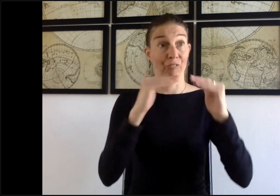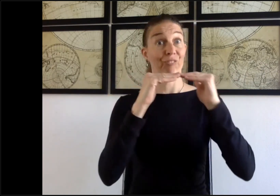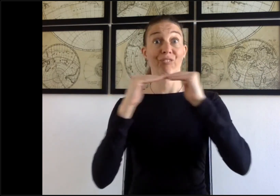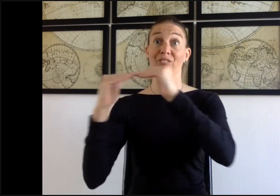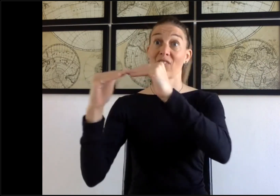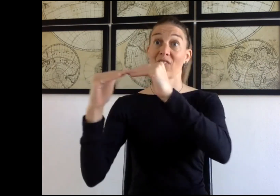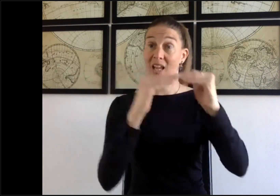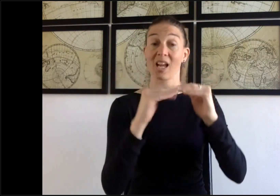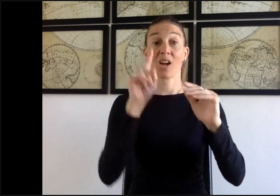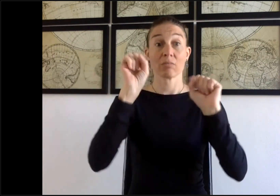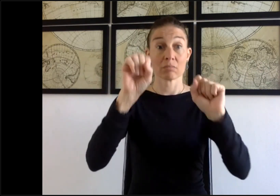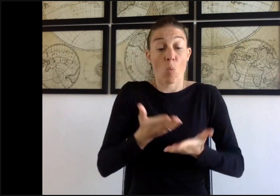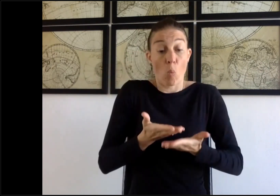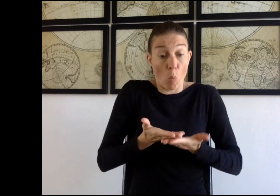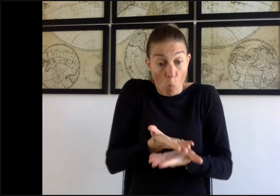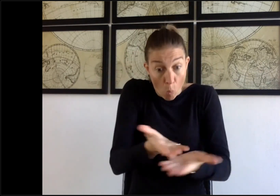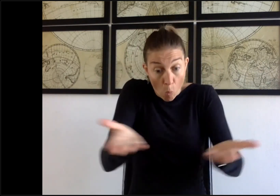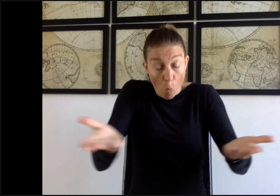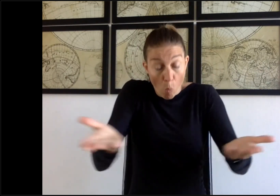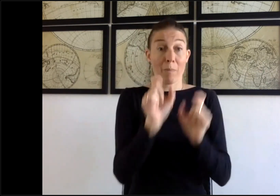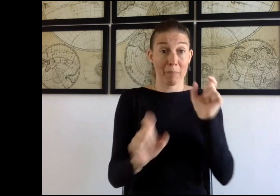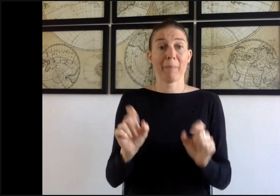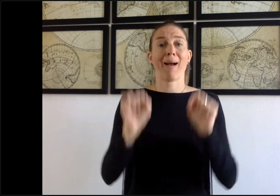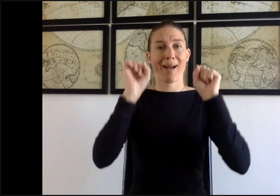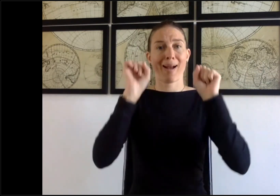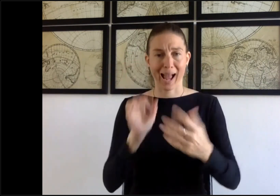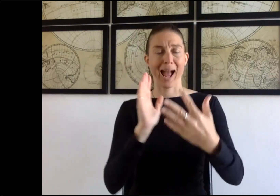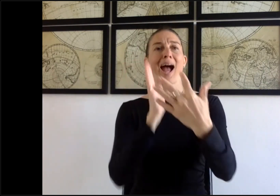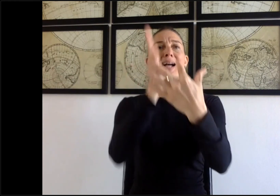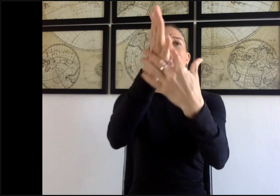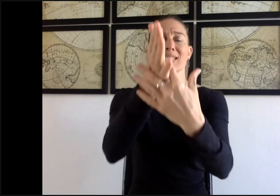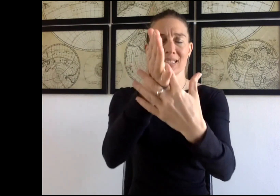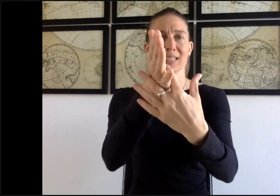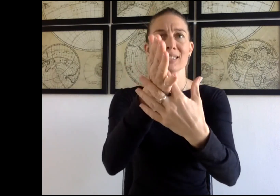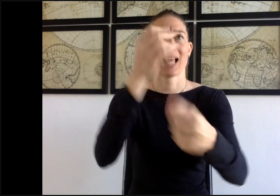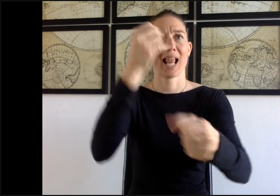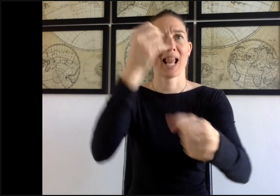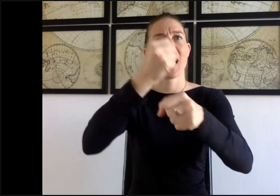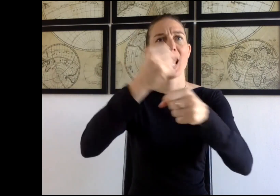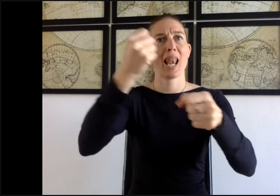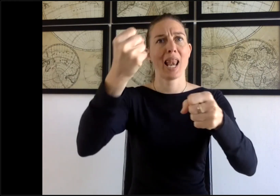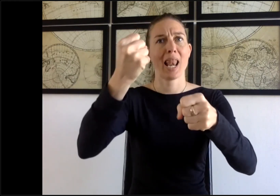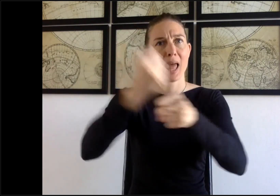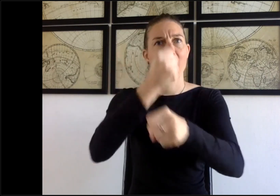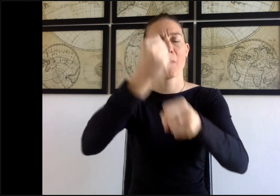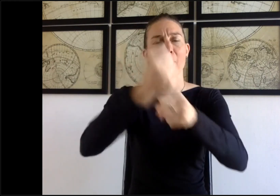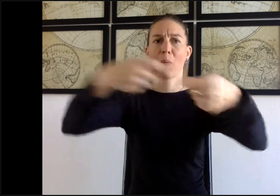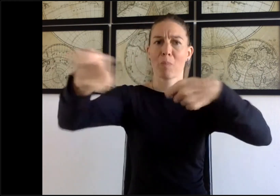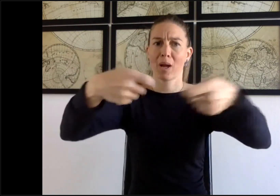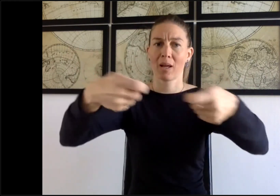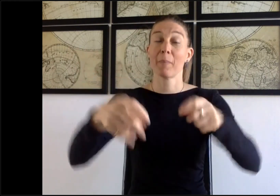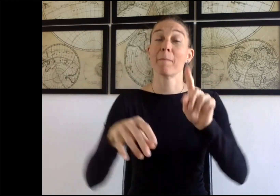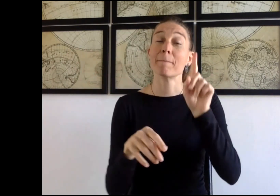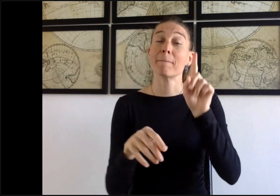it's also an issue of efficiency. And if we don't help people with disabilities into work, we